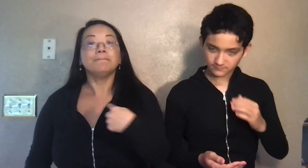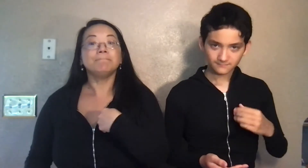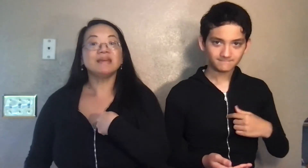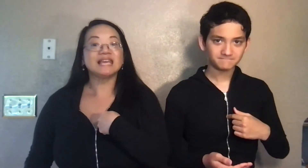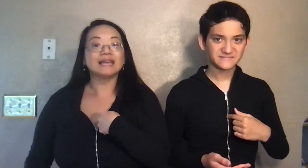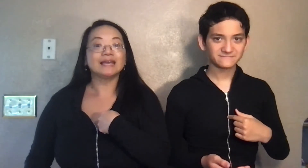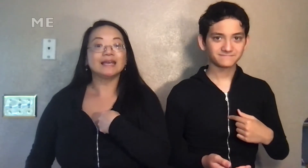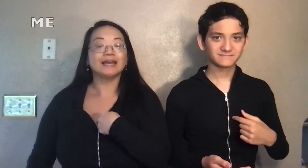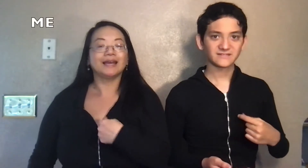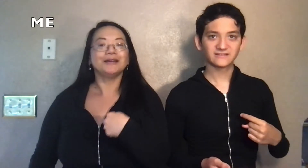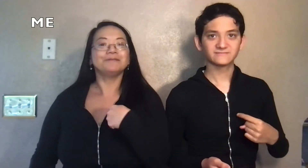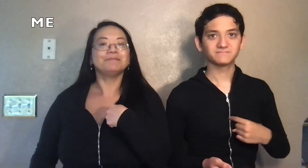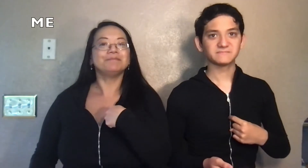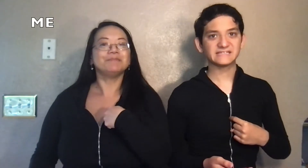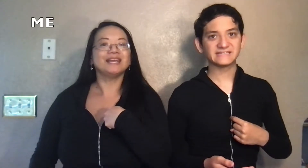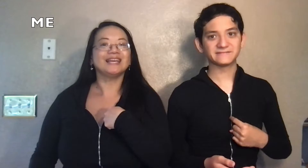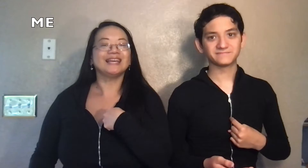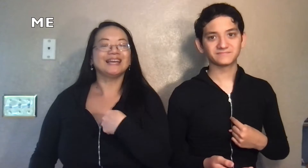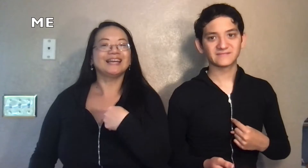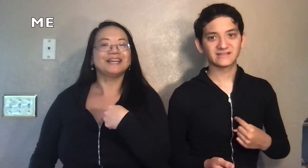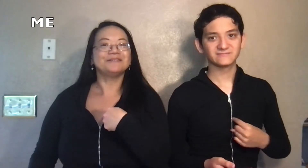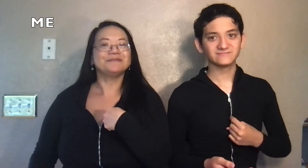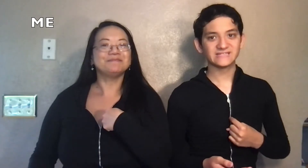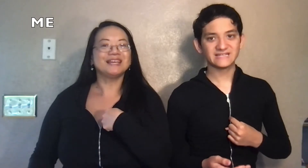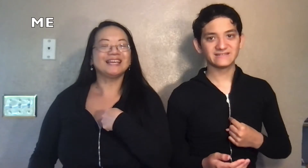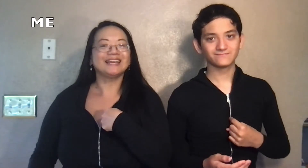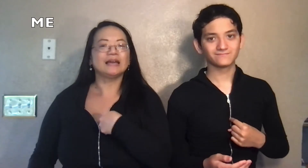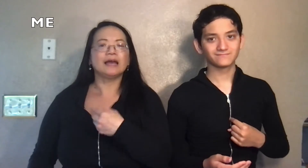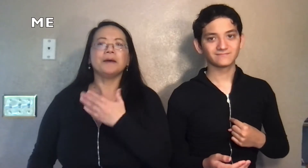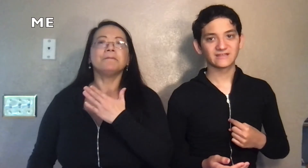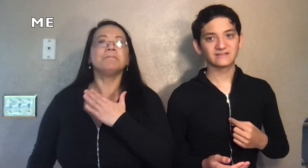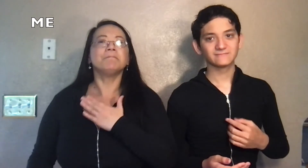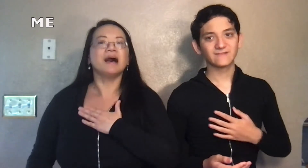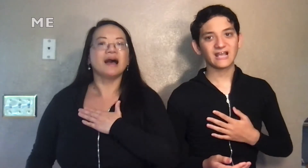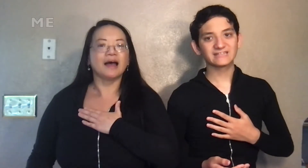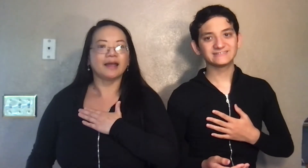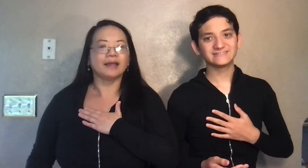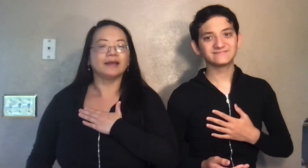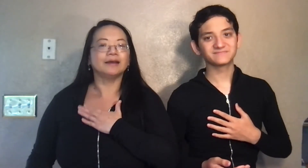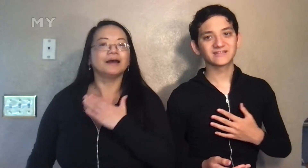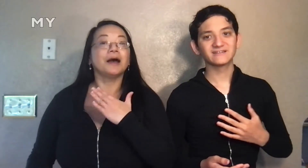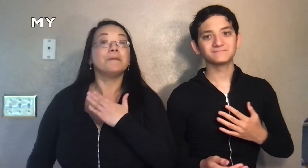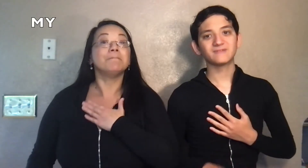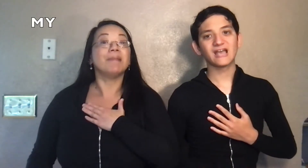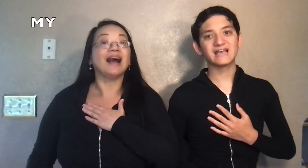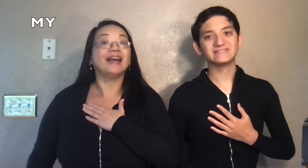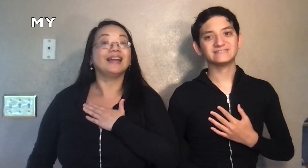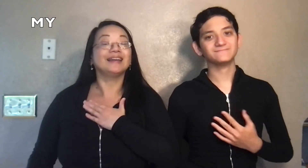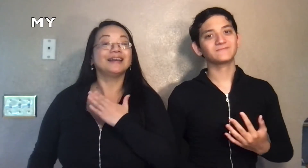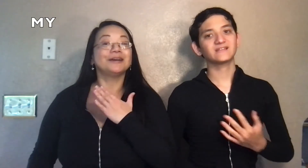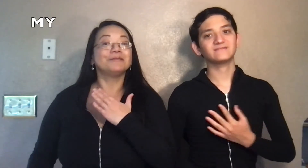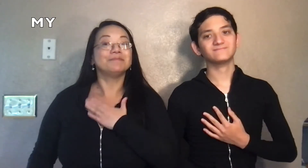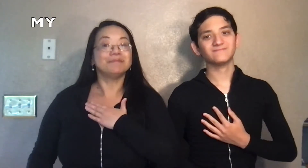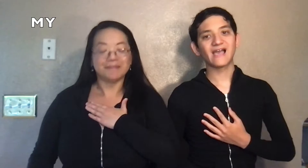Mm-hmm. Me. Me. Me. My. My. My.